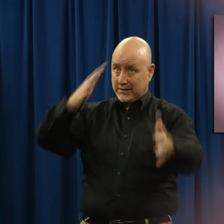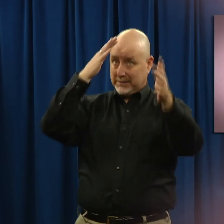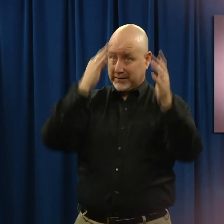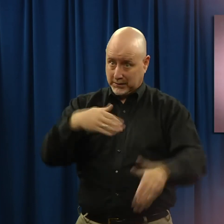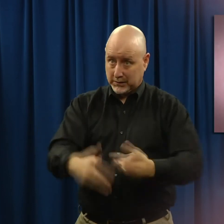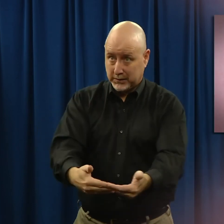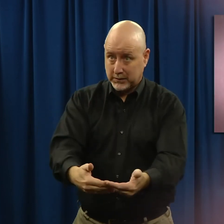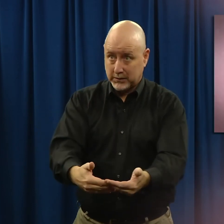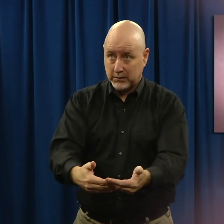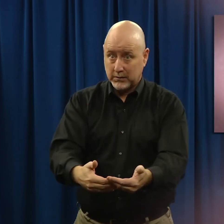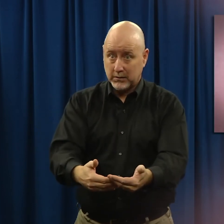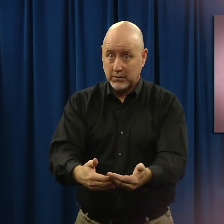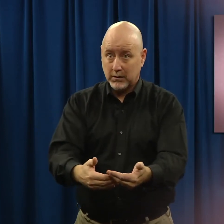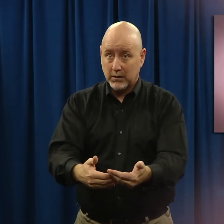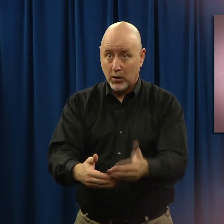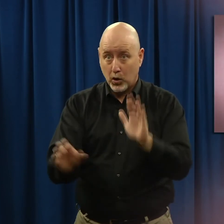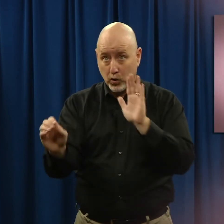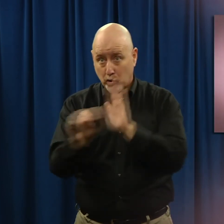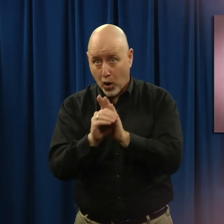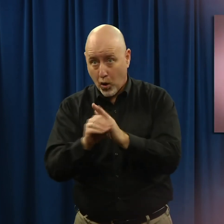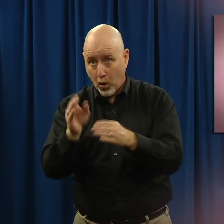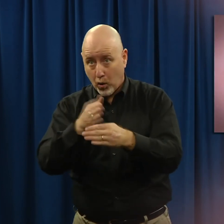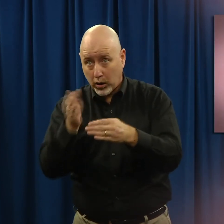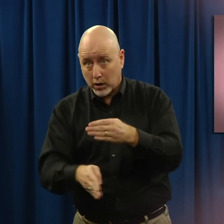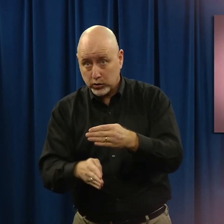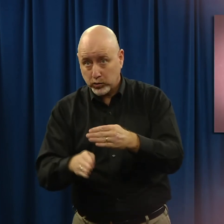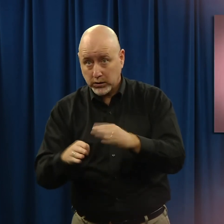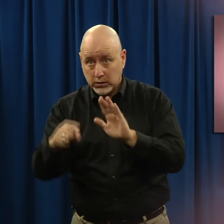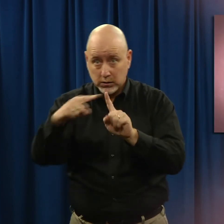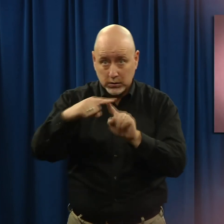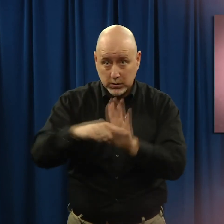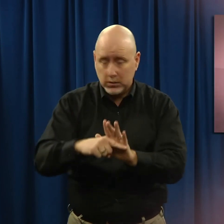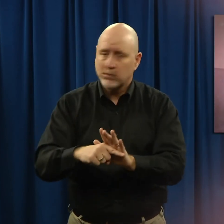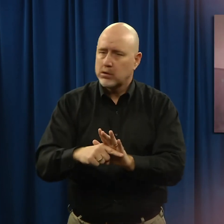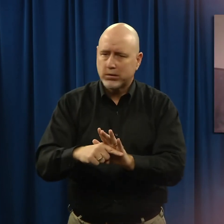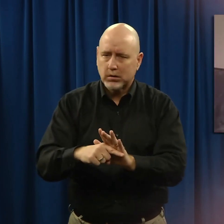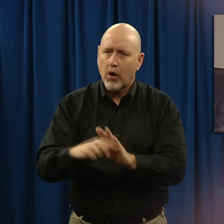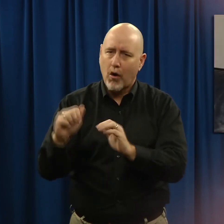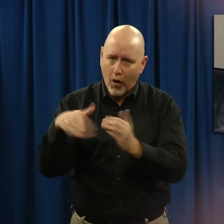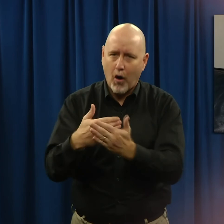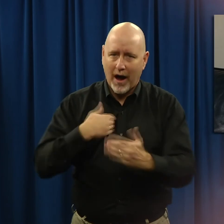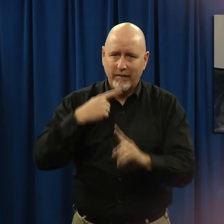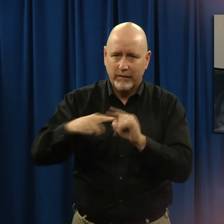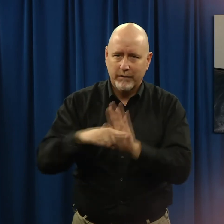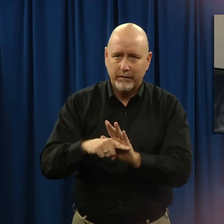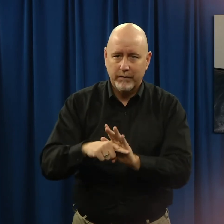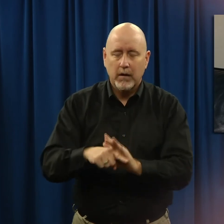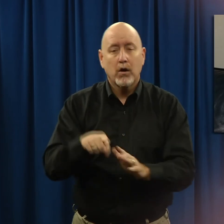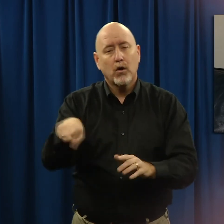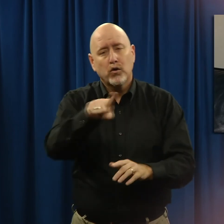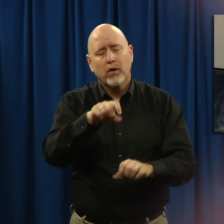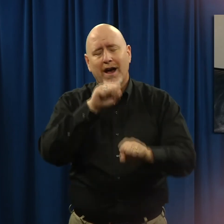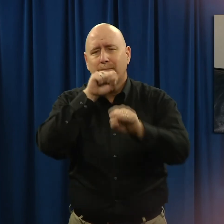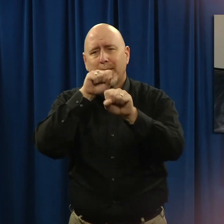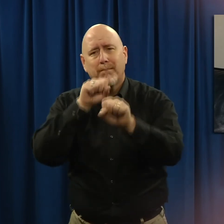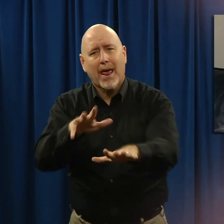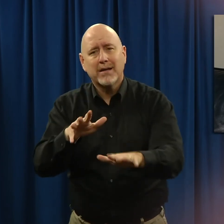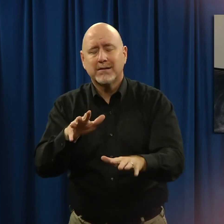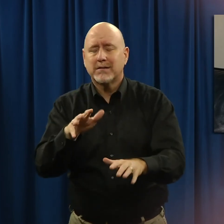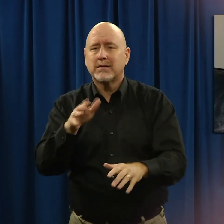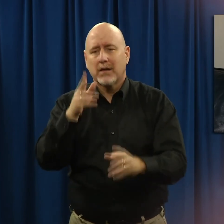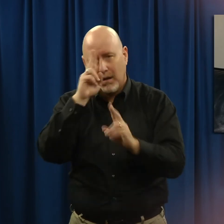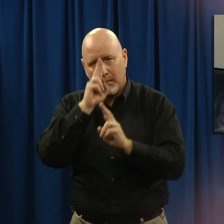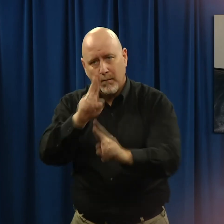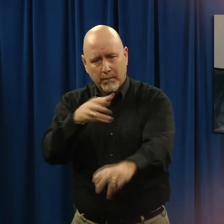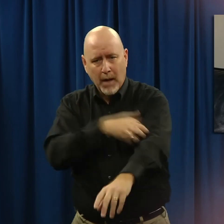do is without consequences. You've been truly blessed with the power and the